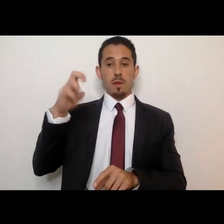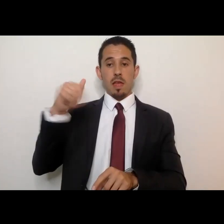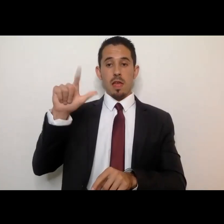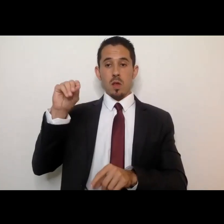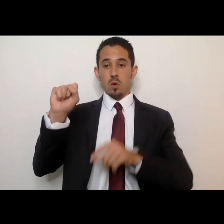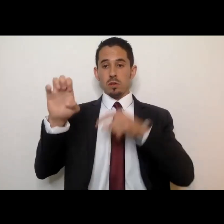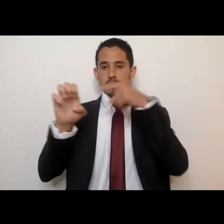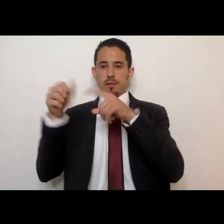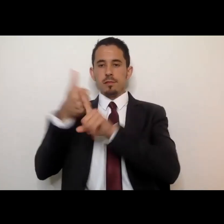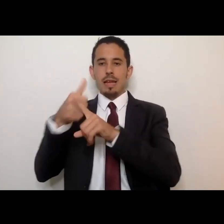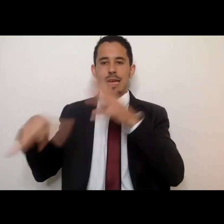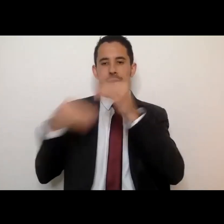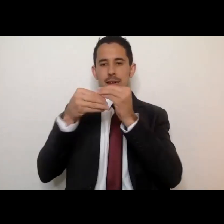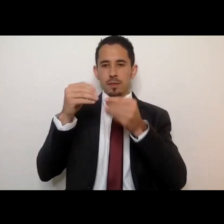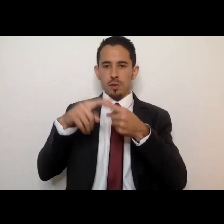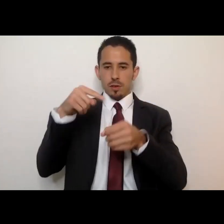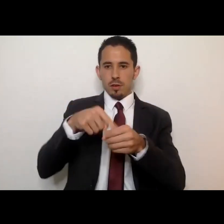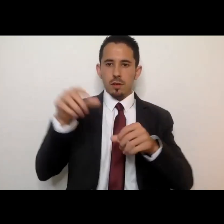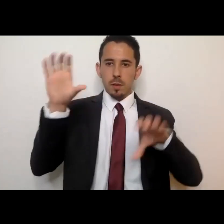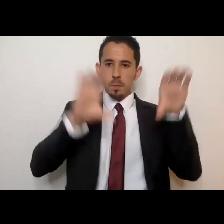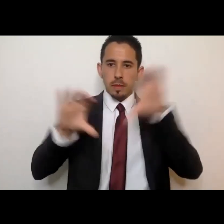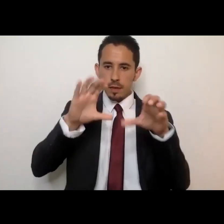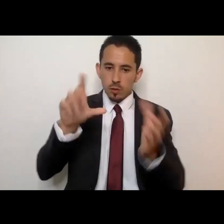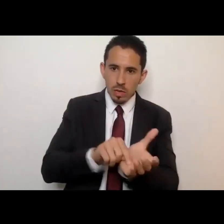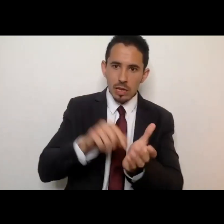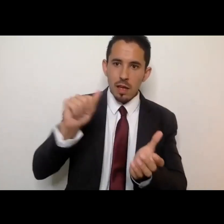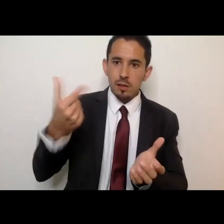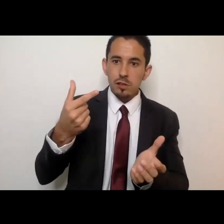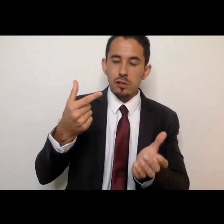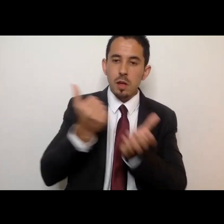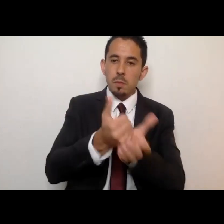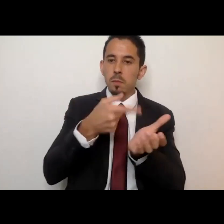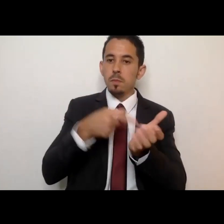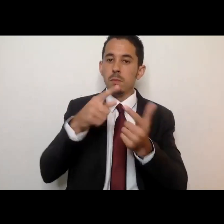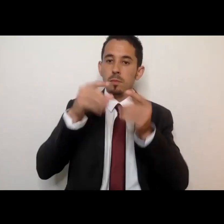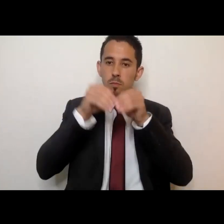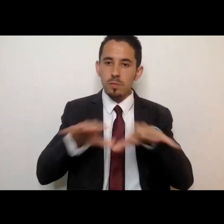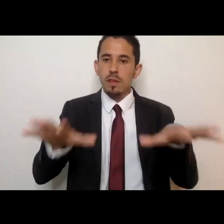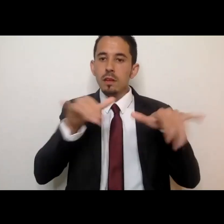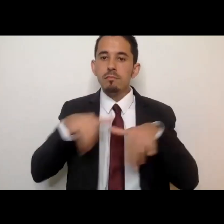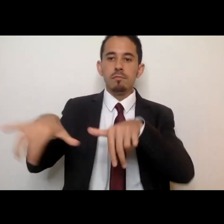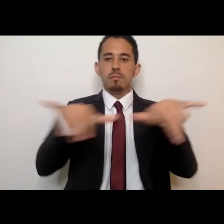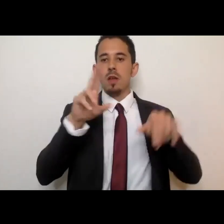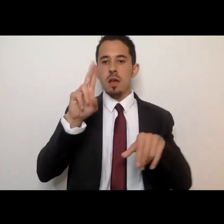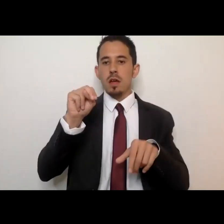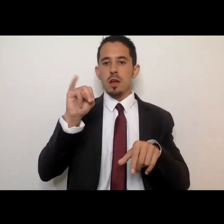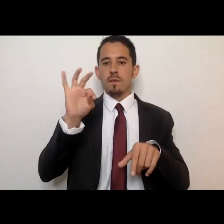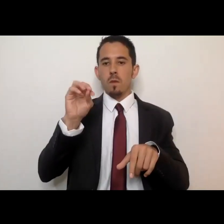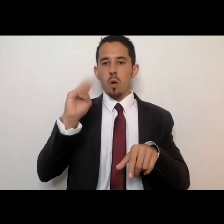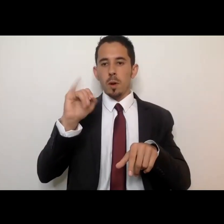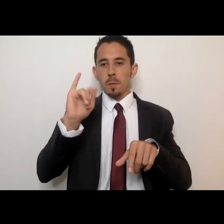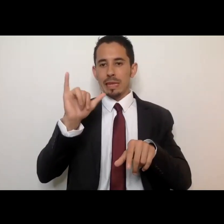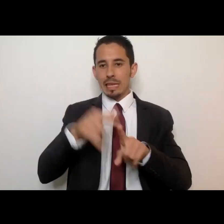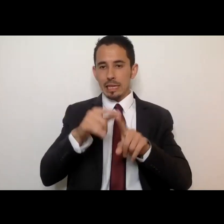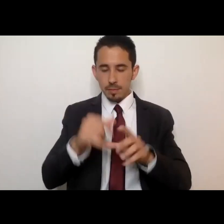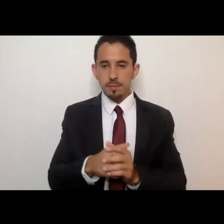And also 1% trehalose can be added to the chemicals that are printed with the antigen. So hopefully spread out